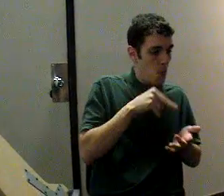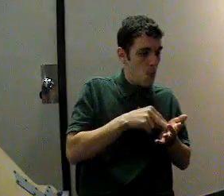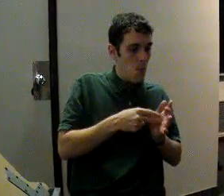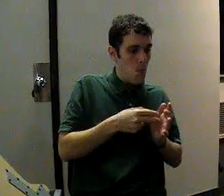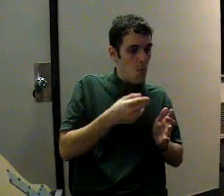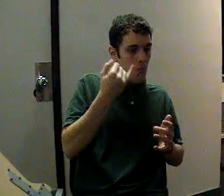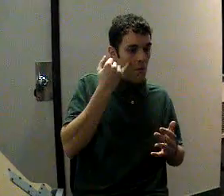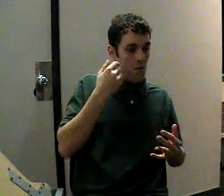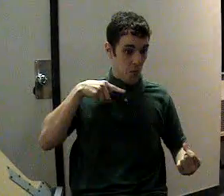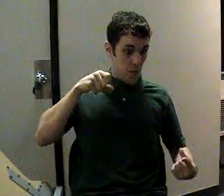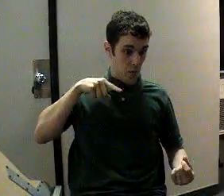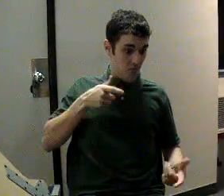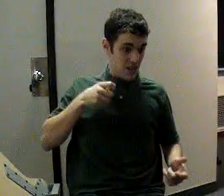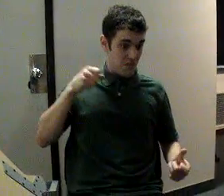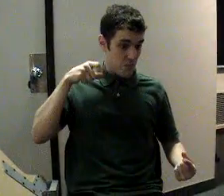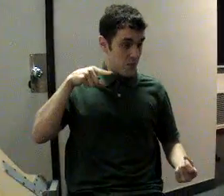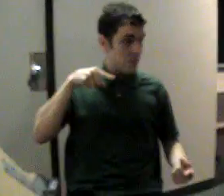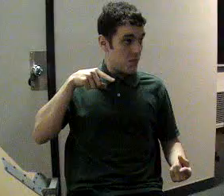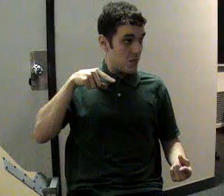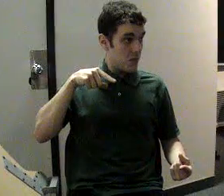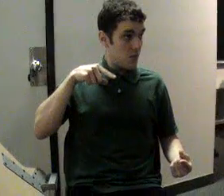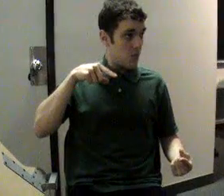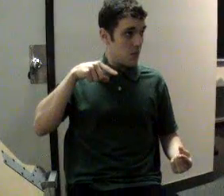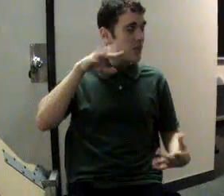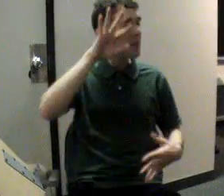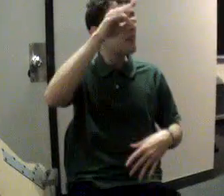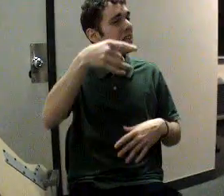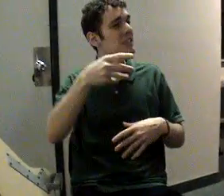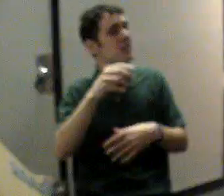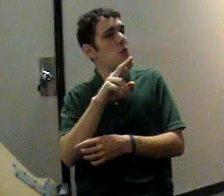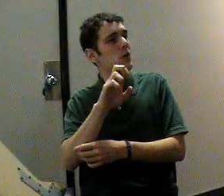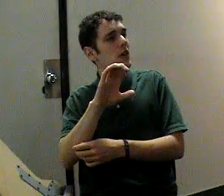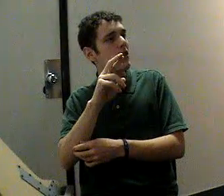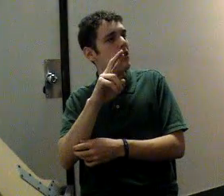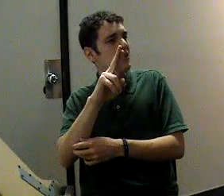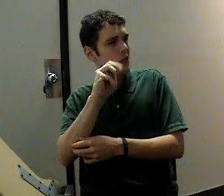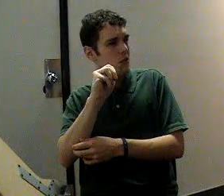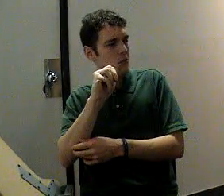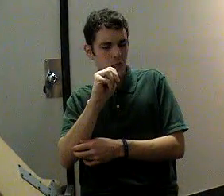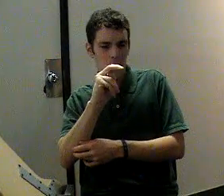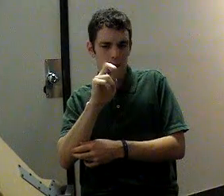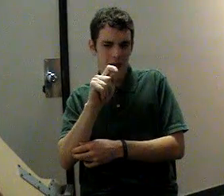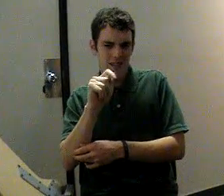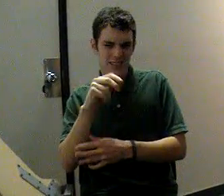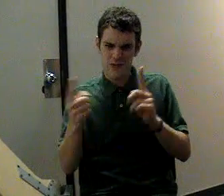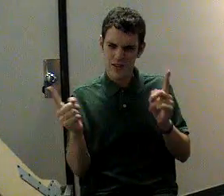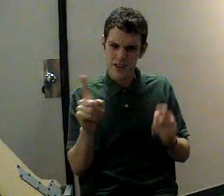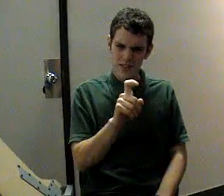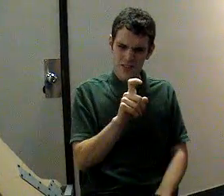Anything else that you guys Is that different than recruitment, though, or can we say this is the same thing? Well, recruitment would be recruiting, but then how fast it comes